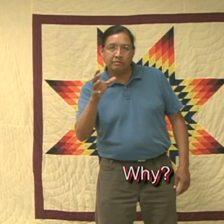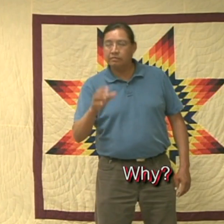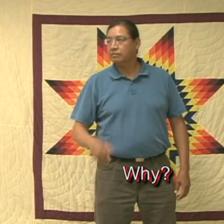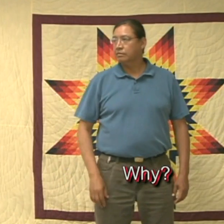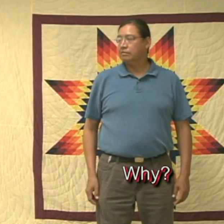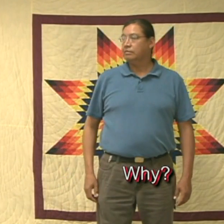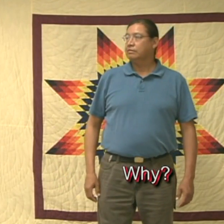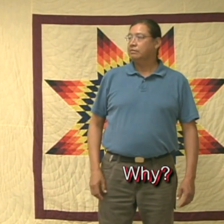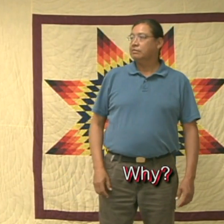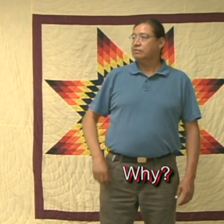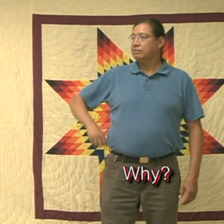Doka.